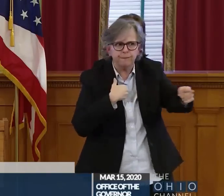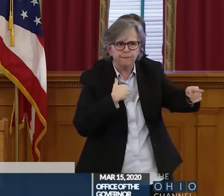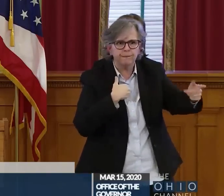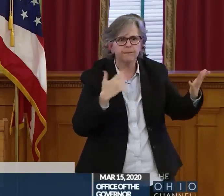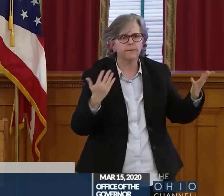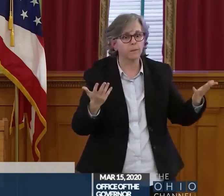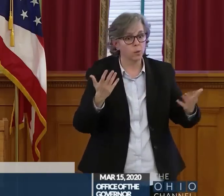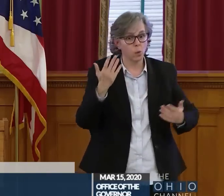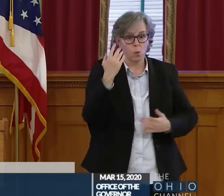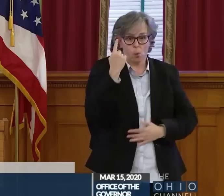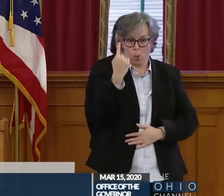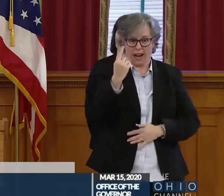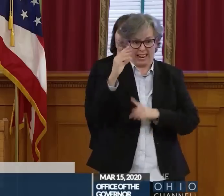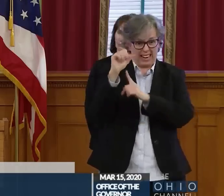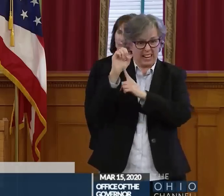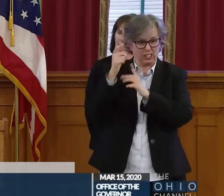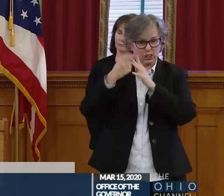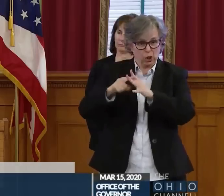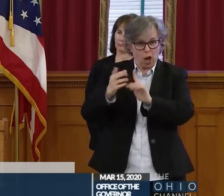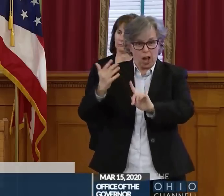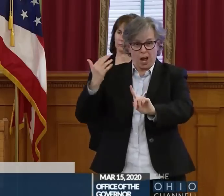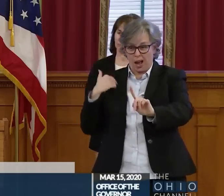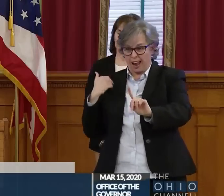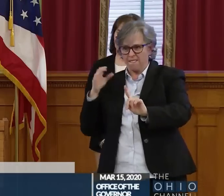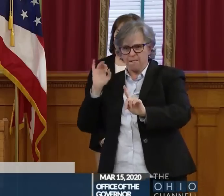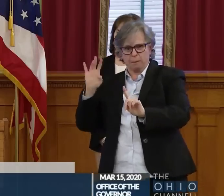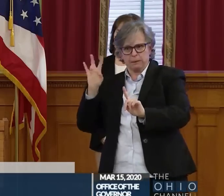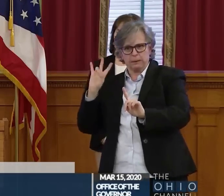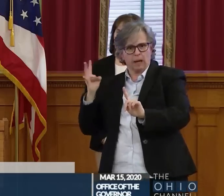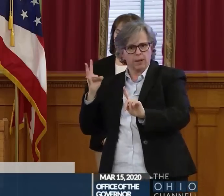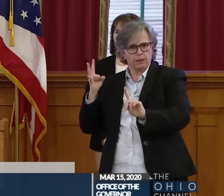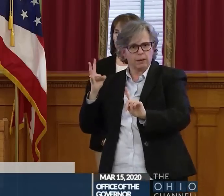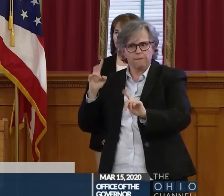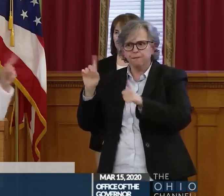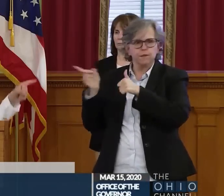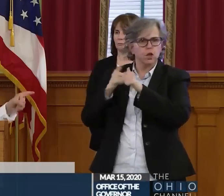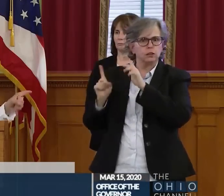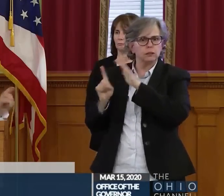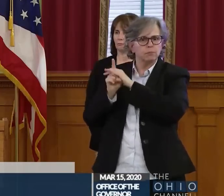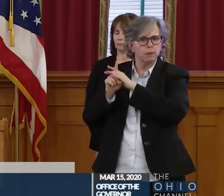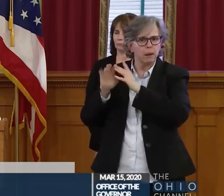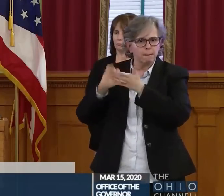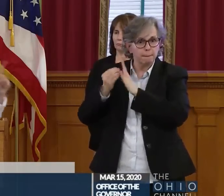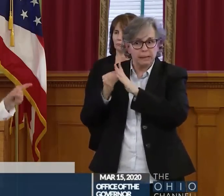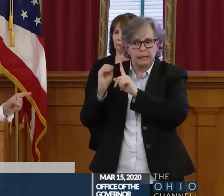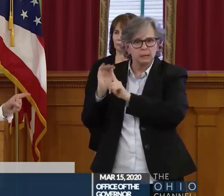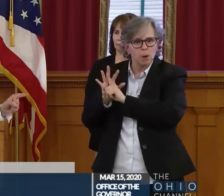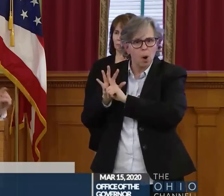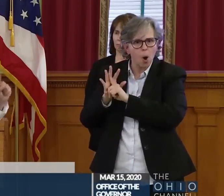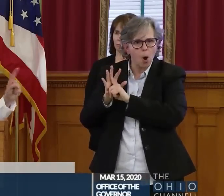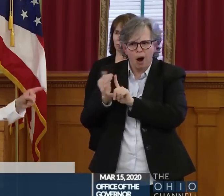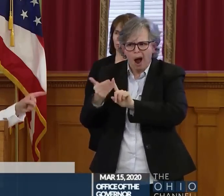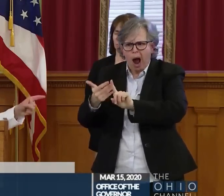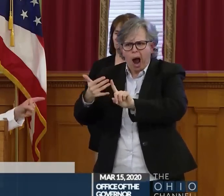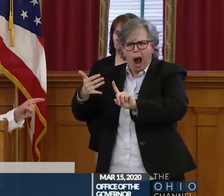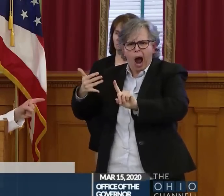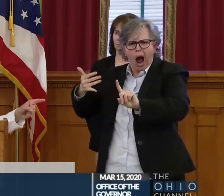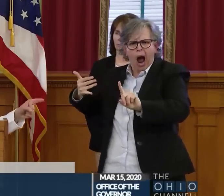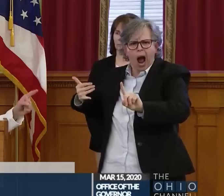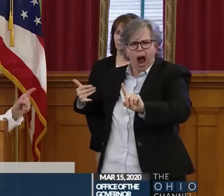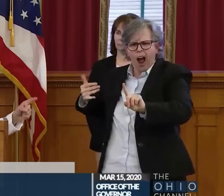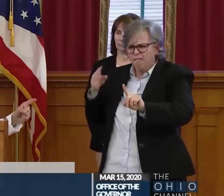February 7th, having their first symptoms, means that they were infectious long before that, up to 14